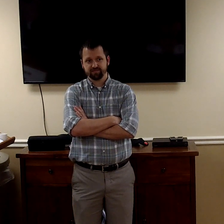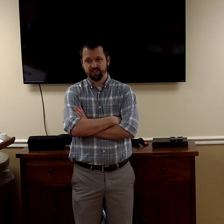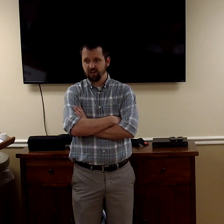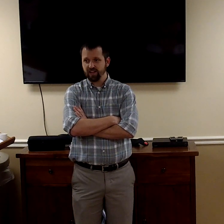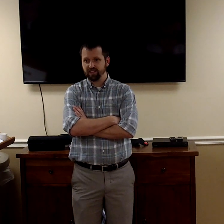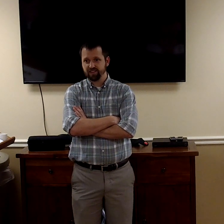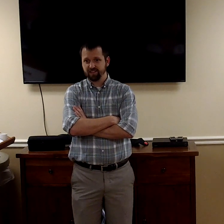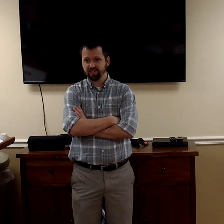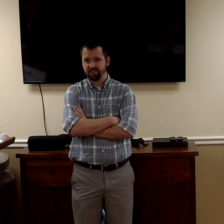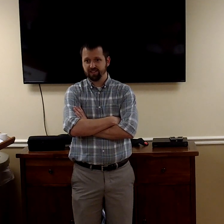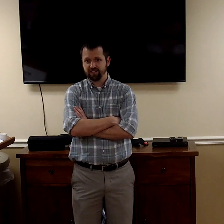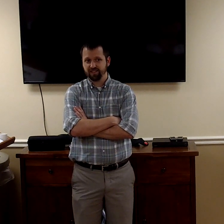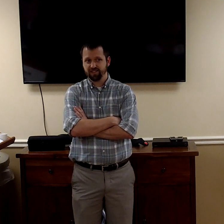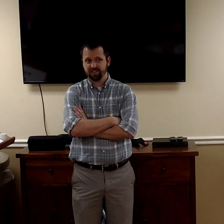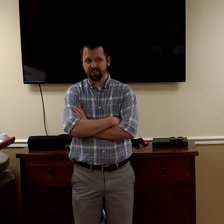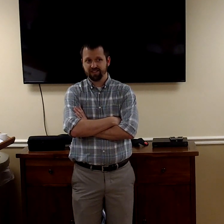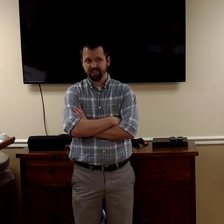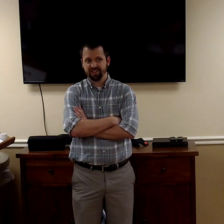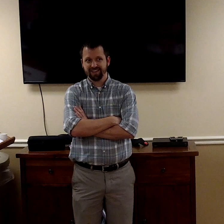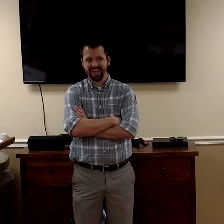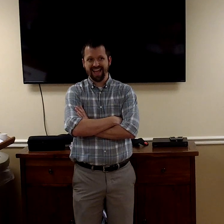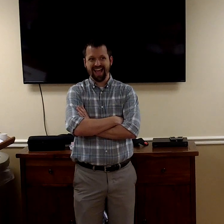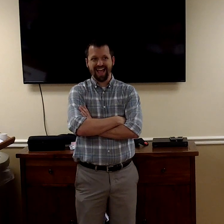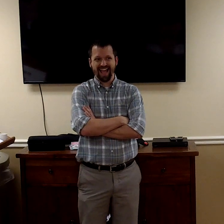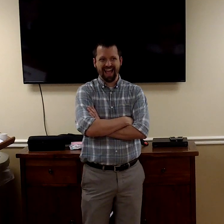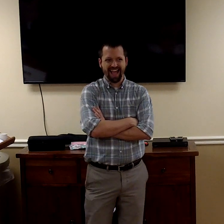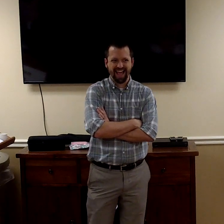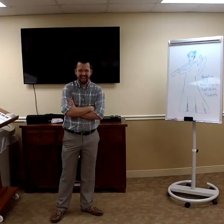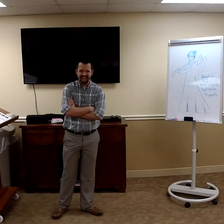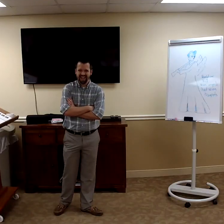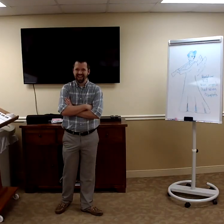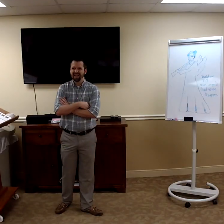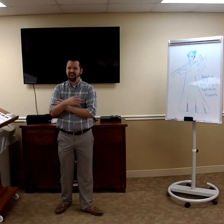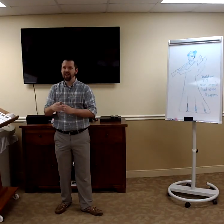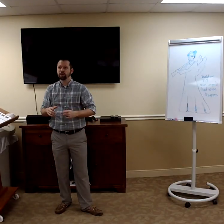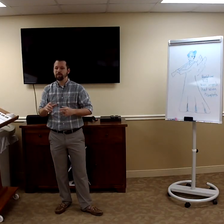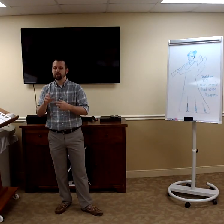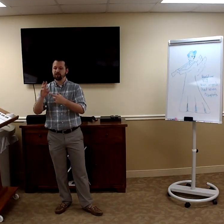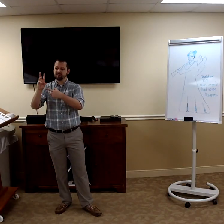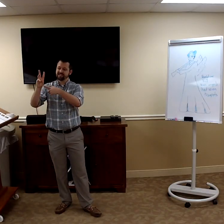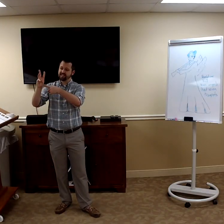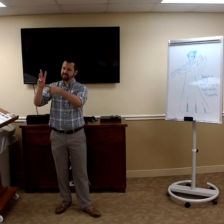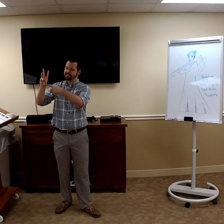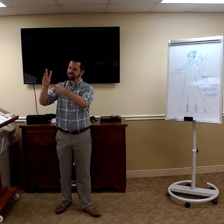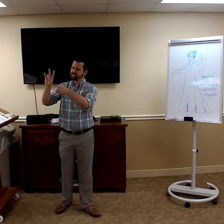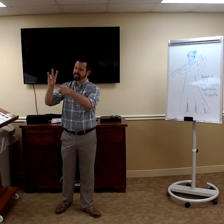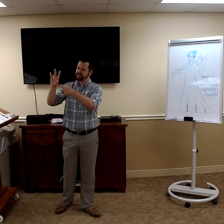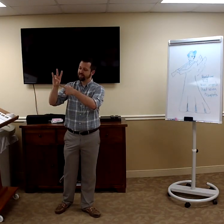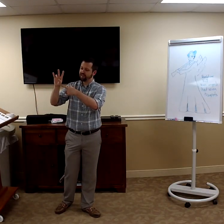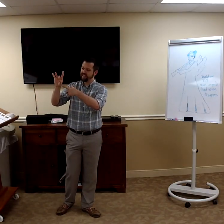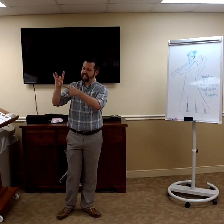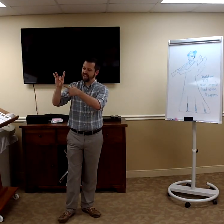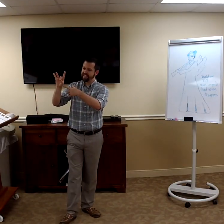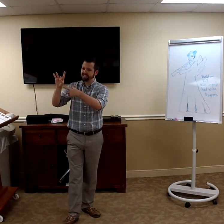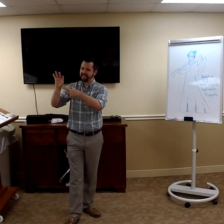All right. I haven't done that one yet. All right, remember 6, 7, 8,